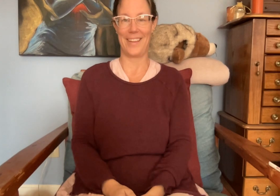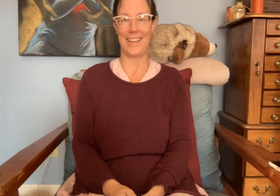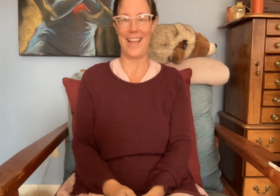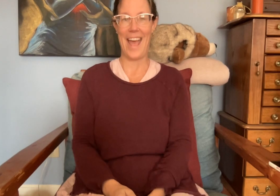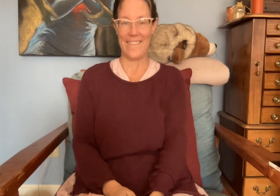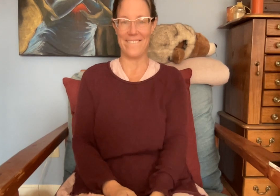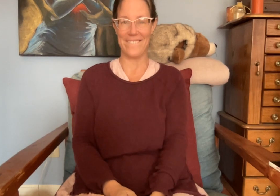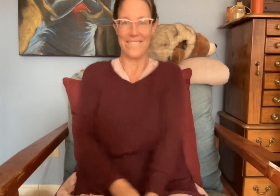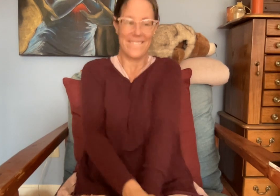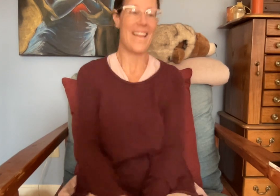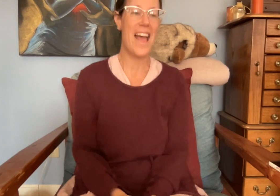Okay.